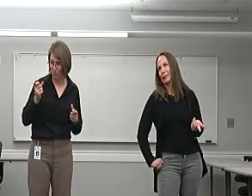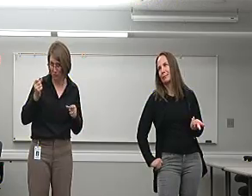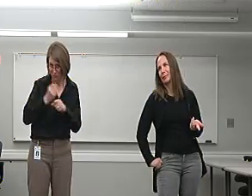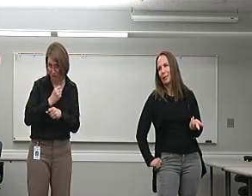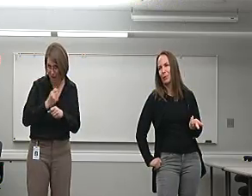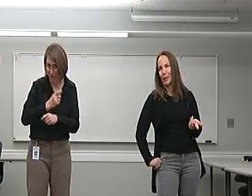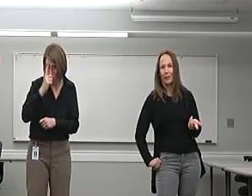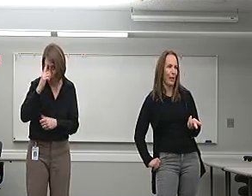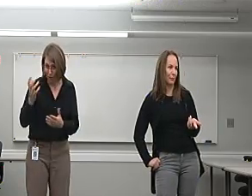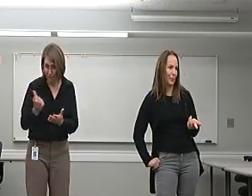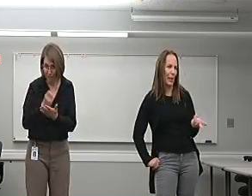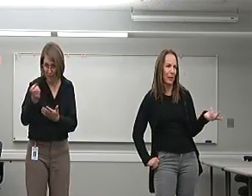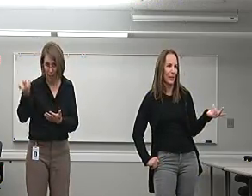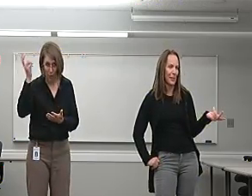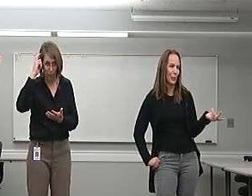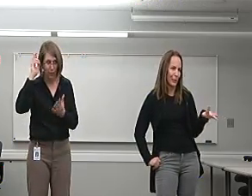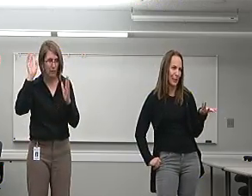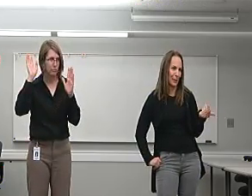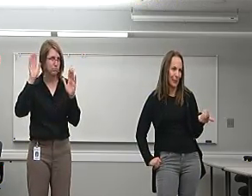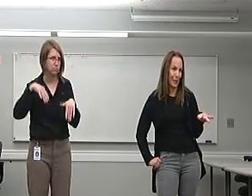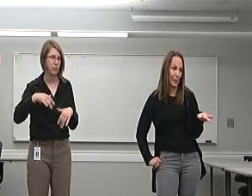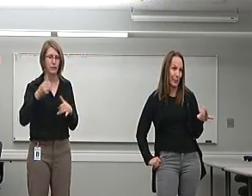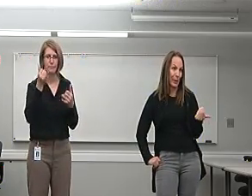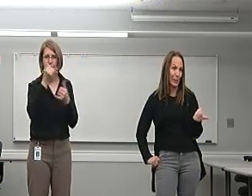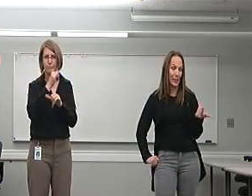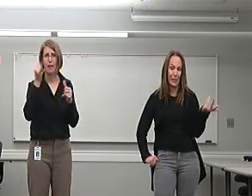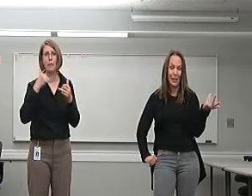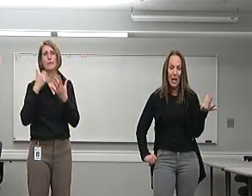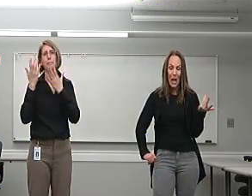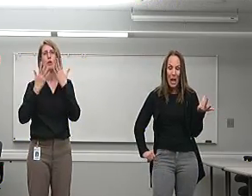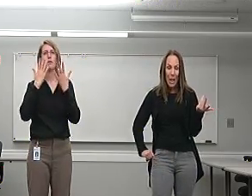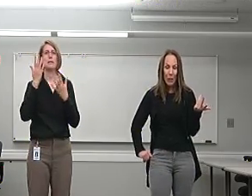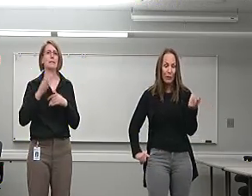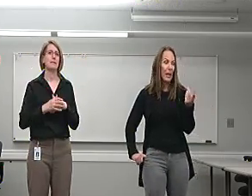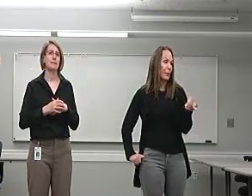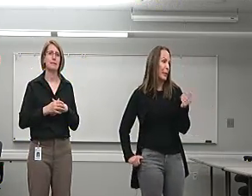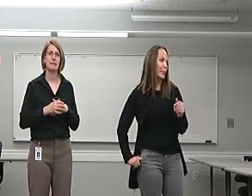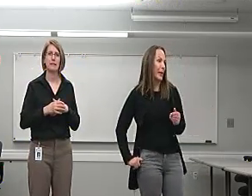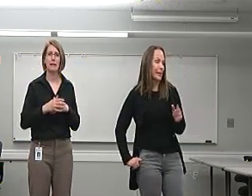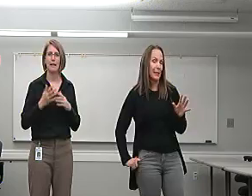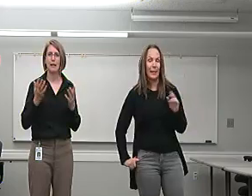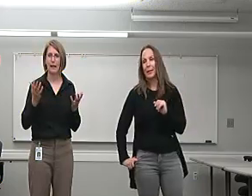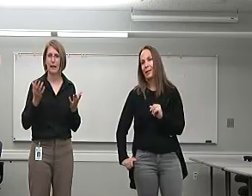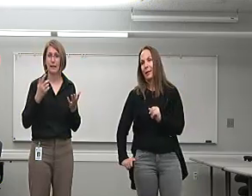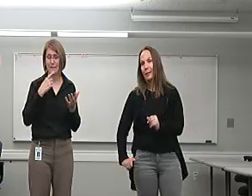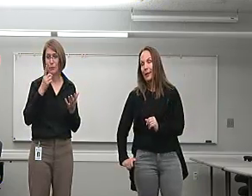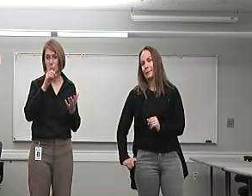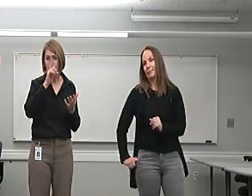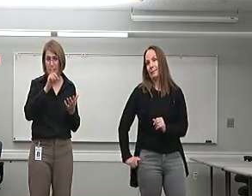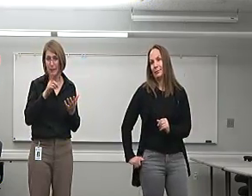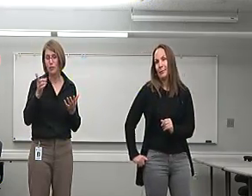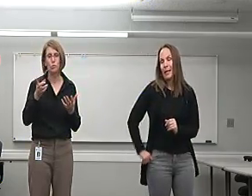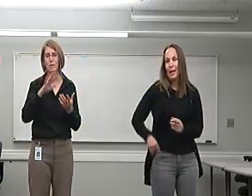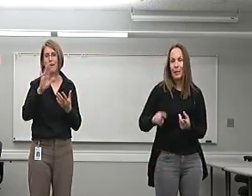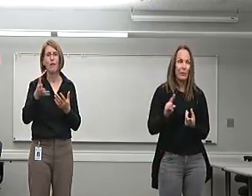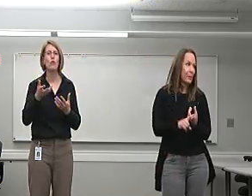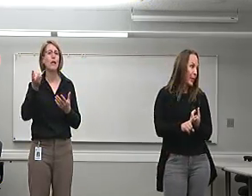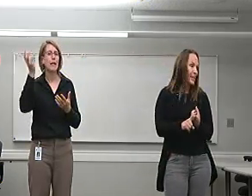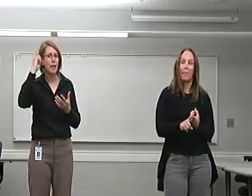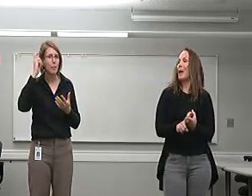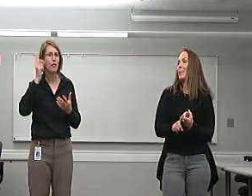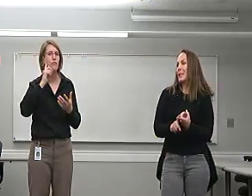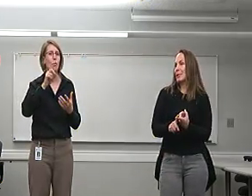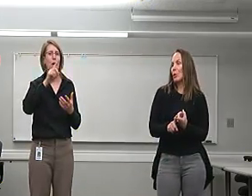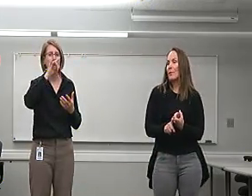said. Like, this is ridiculous. I was embarrassed. I said, you've never implanted a kid like Leah. I said, you've implanted babies who have